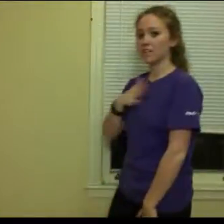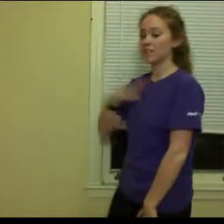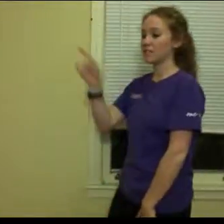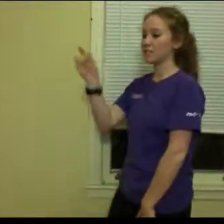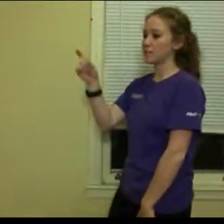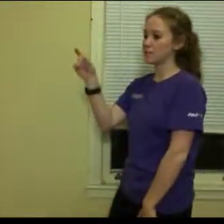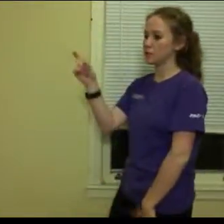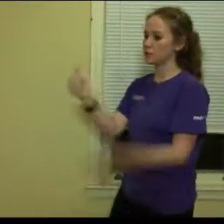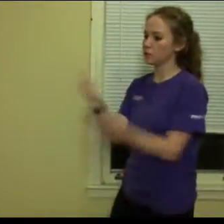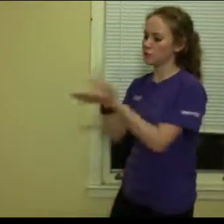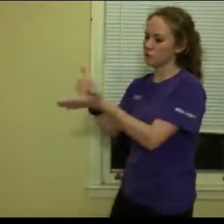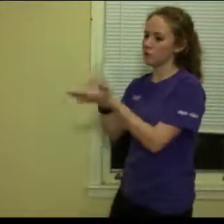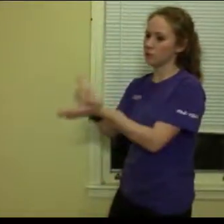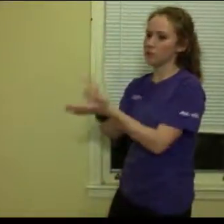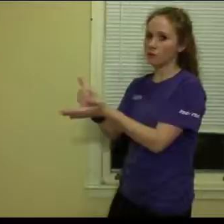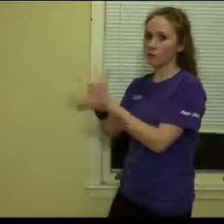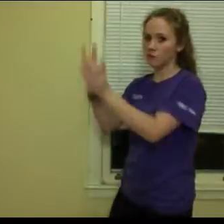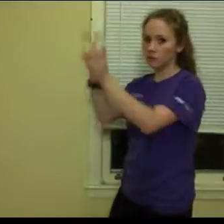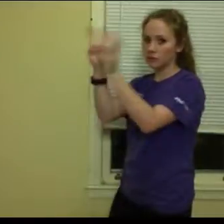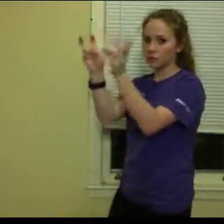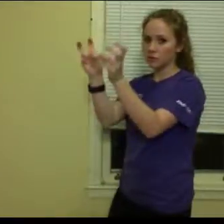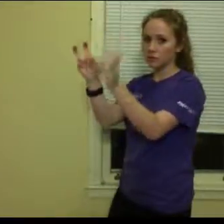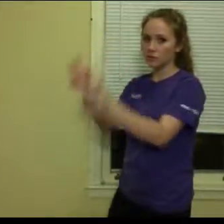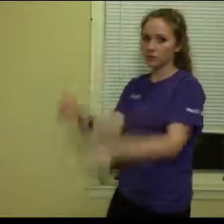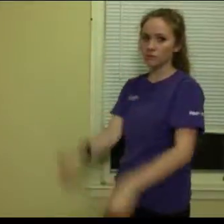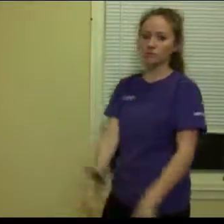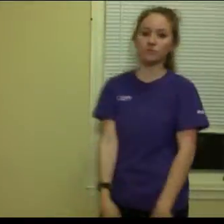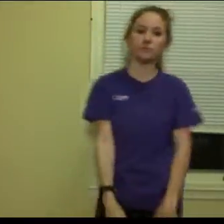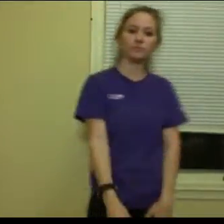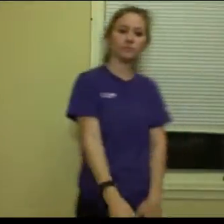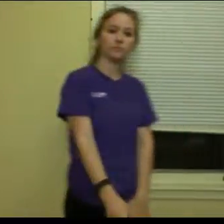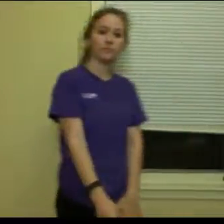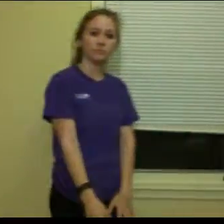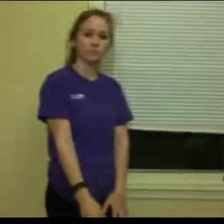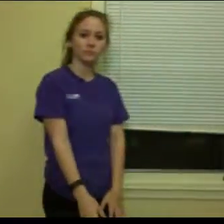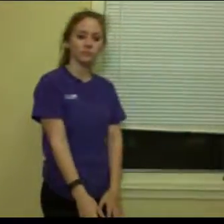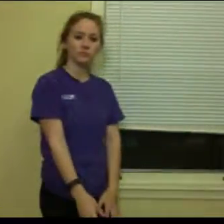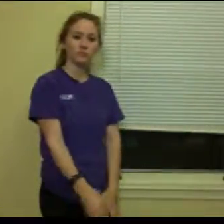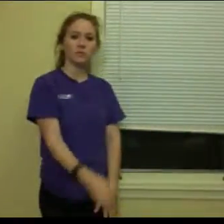An example, I need help with a topic.